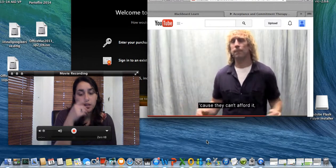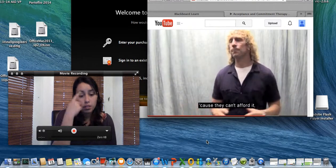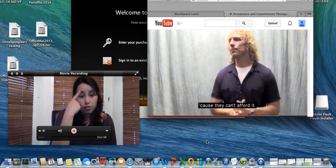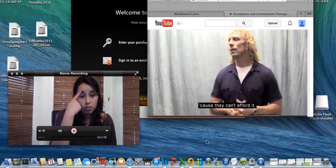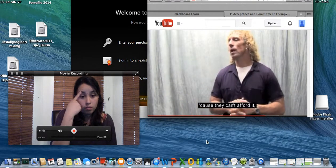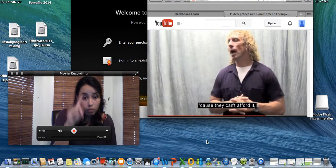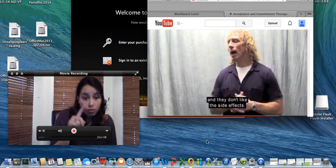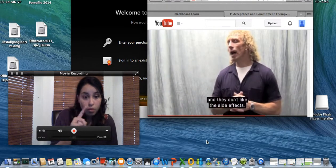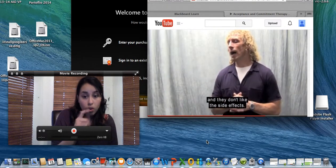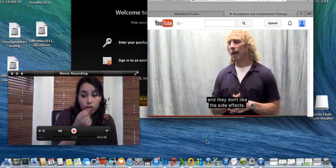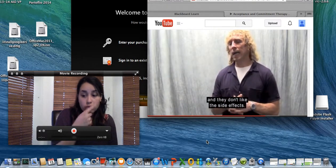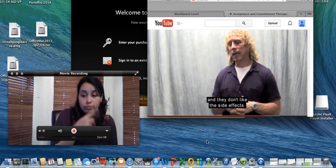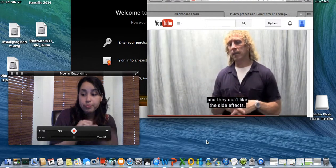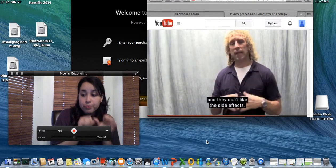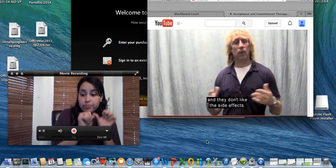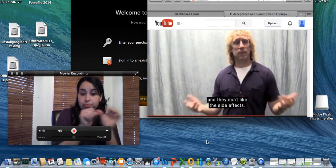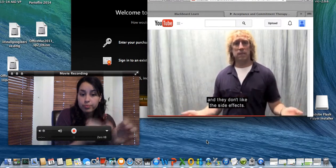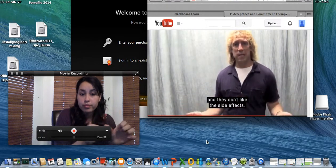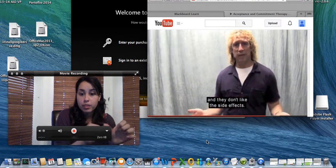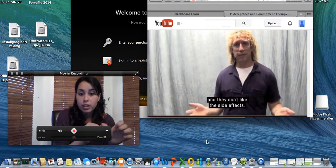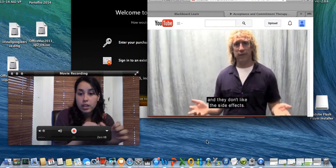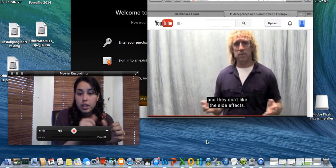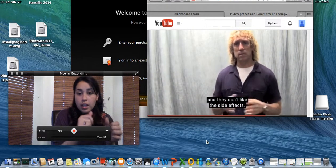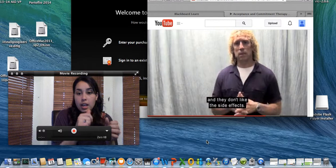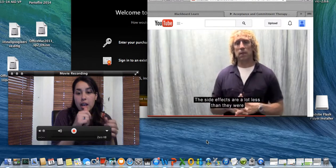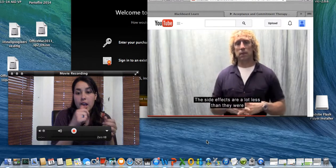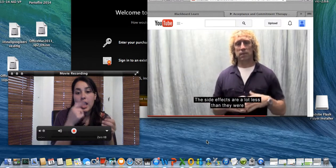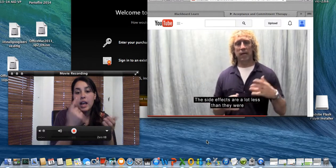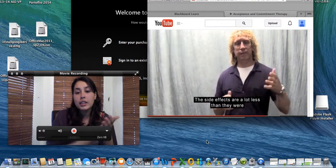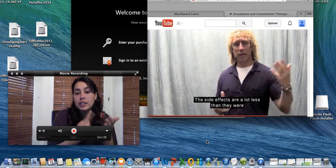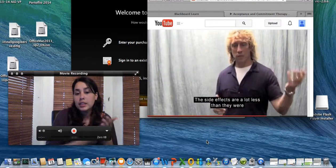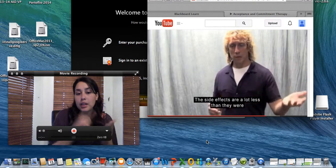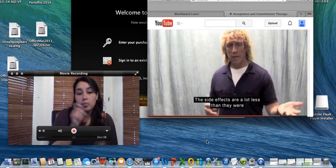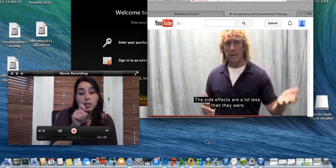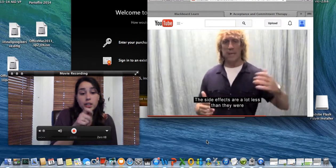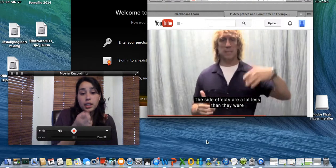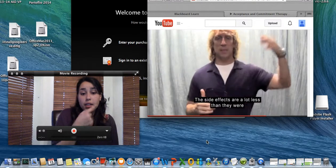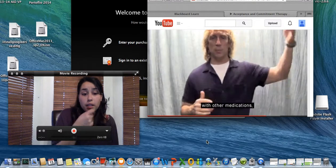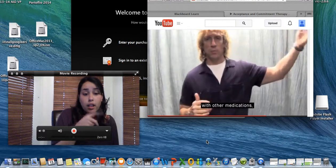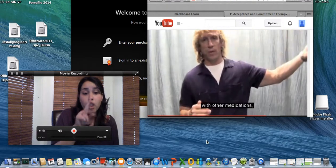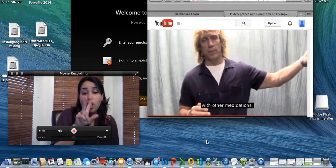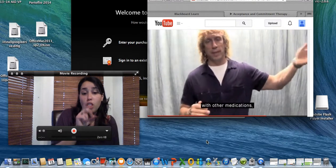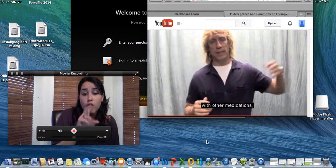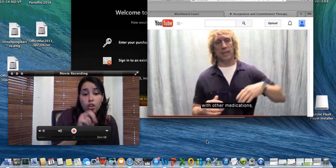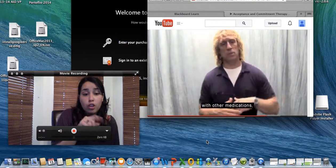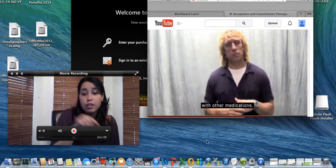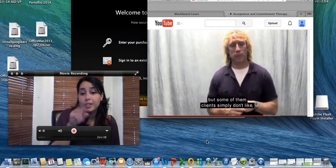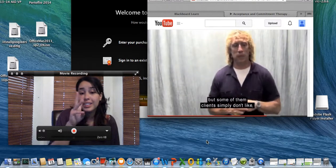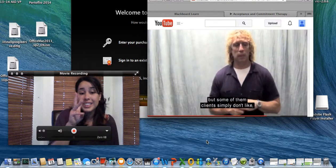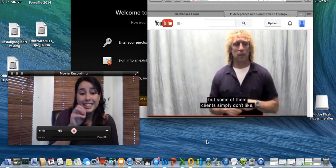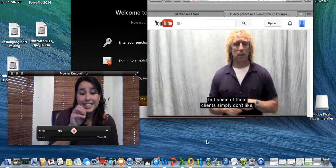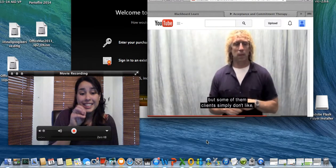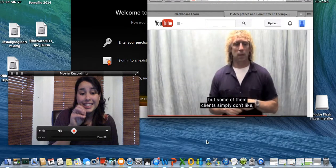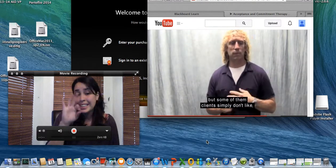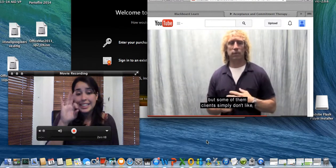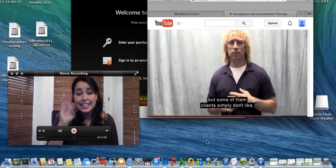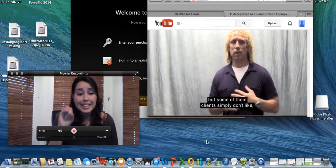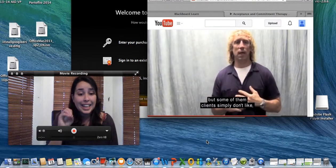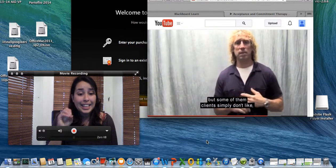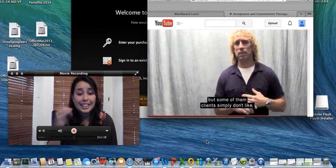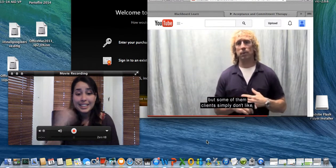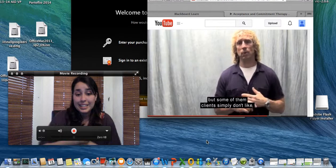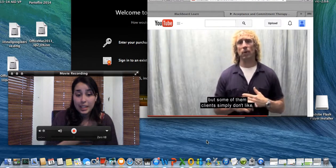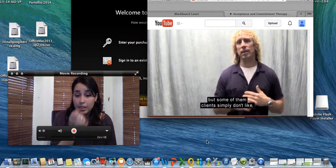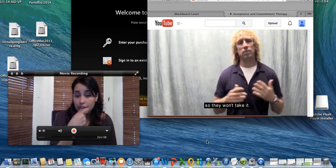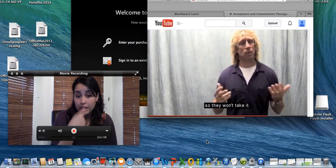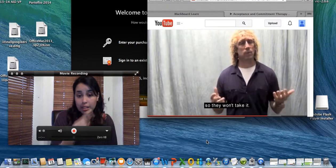afford it. And they don't like the side effects. Side effects are a lot less than they were with other medications, but some of them